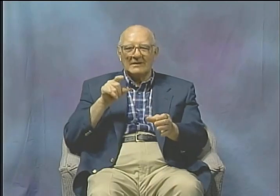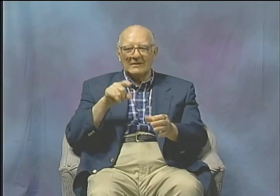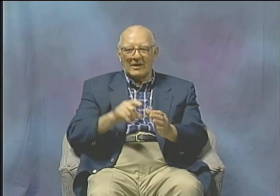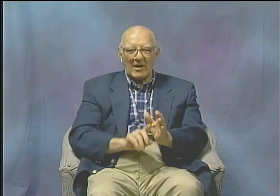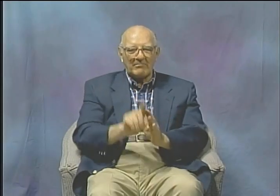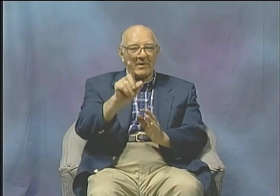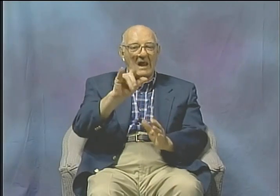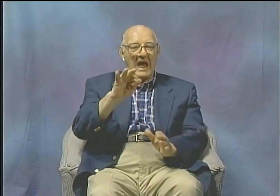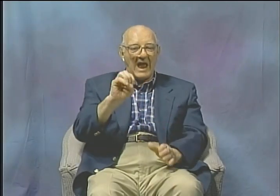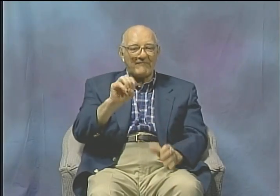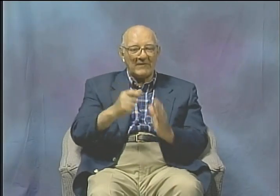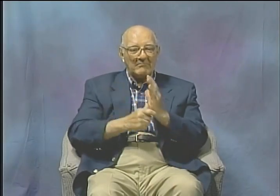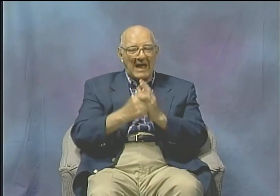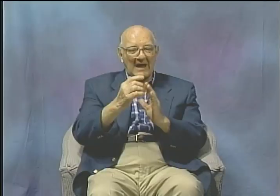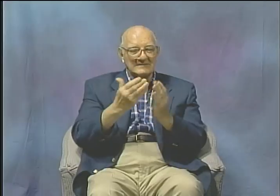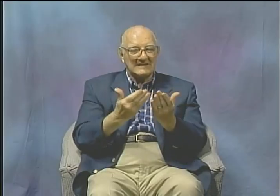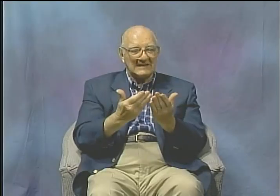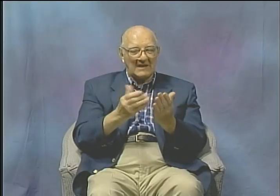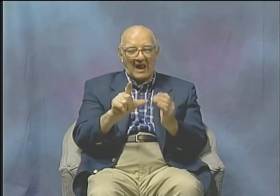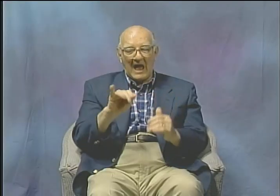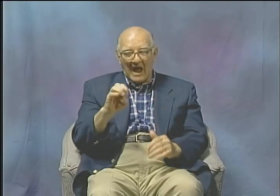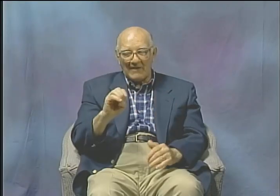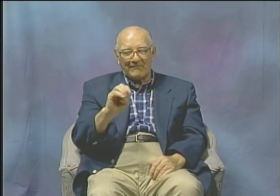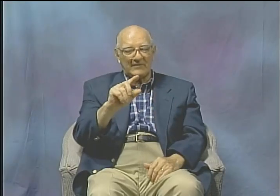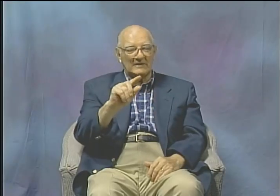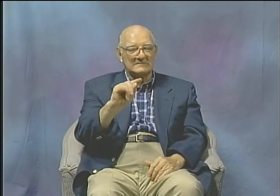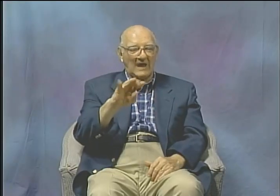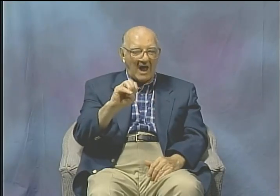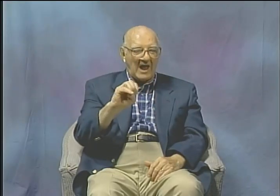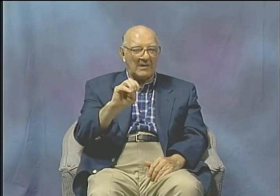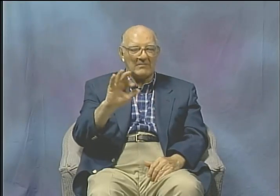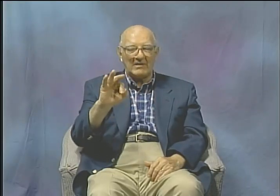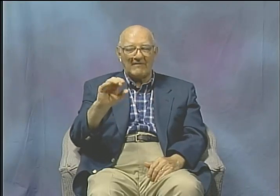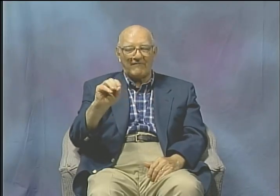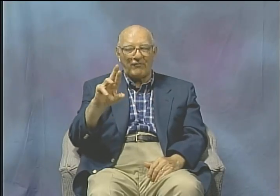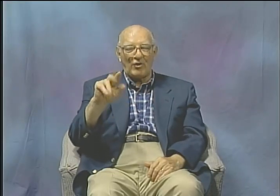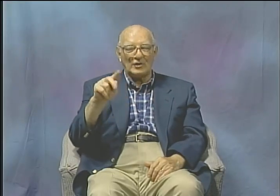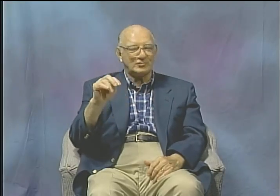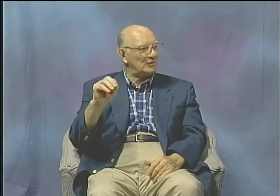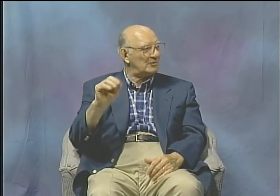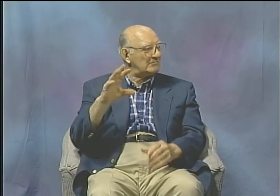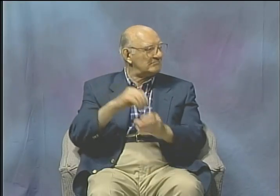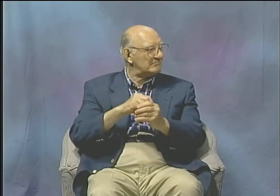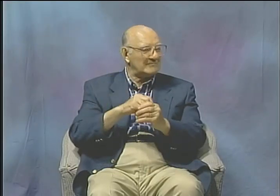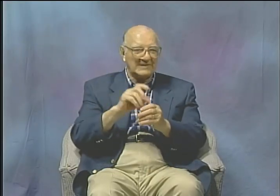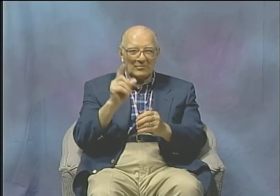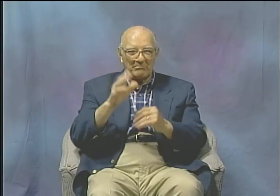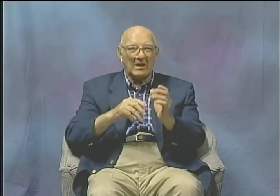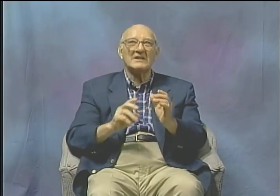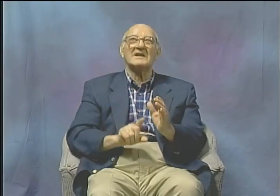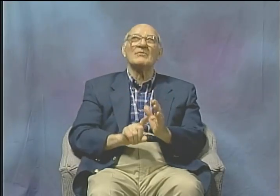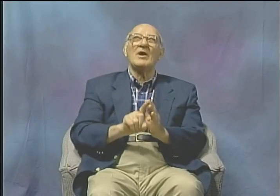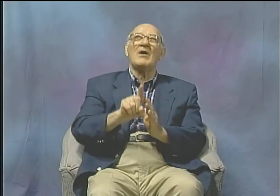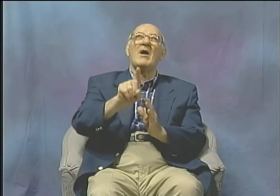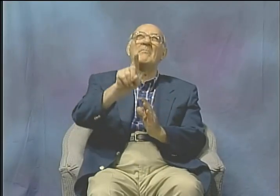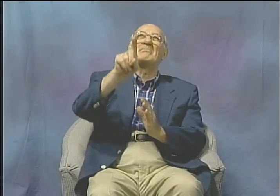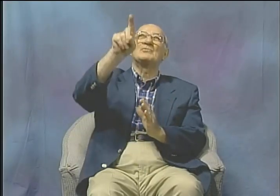And up a Life magazine, a Lifetime fortune building, went up to